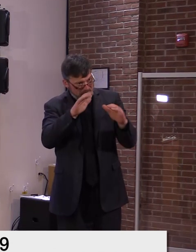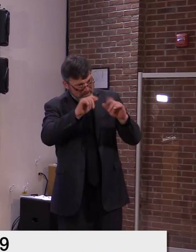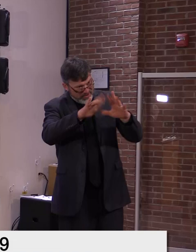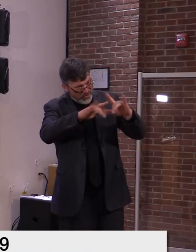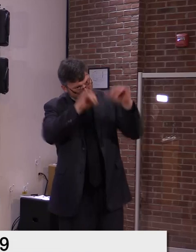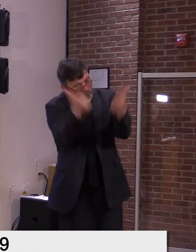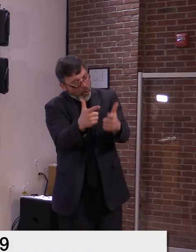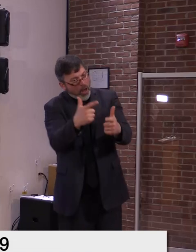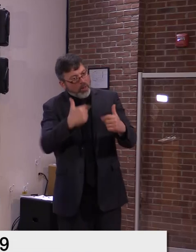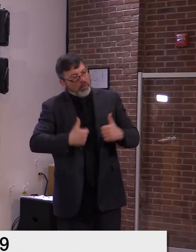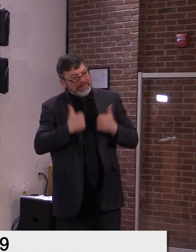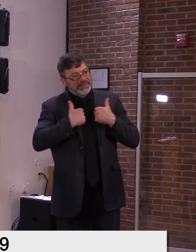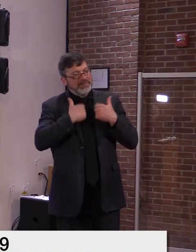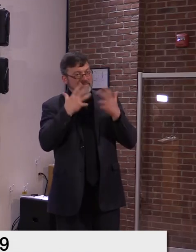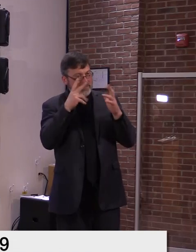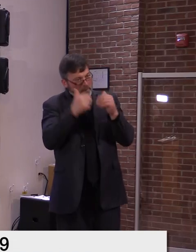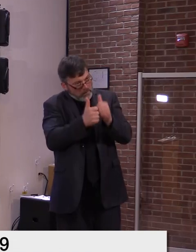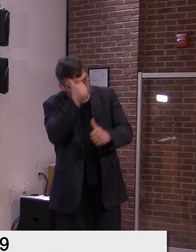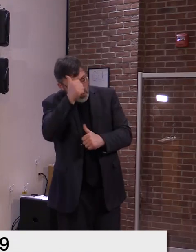Okay, thank you.